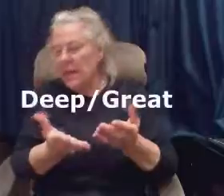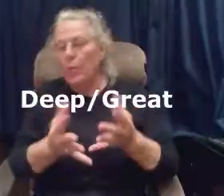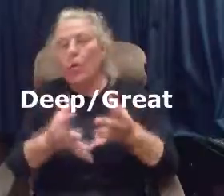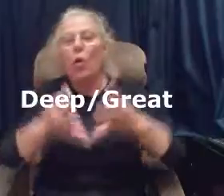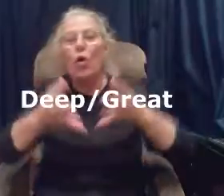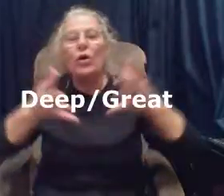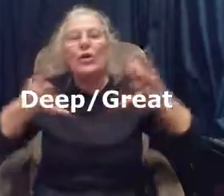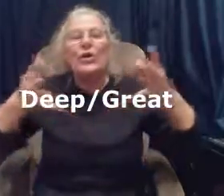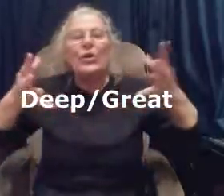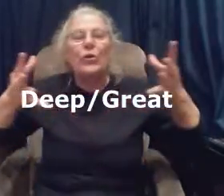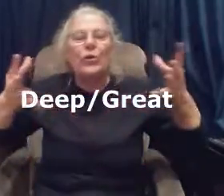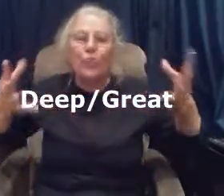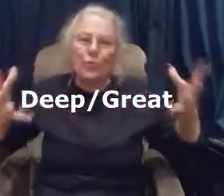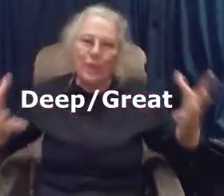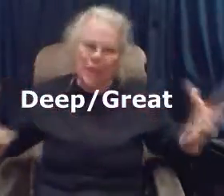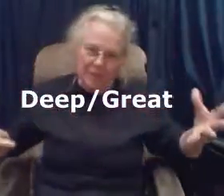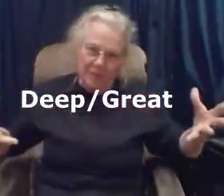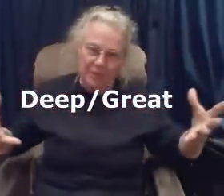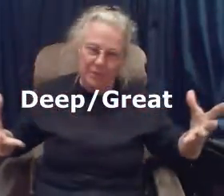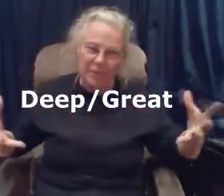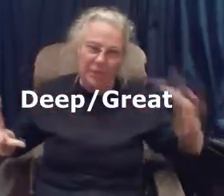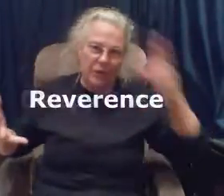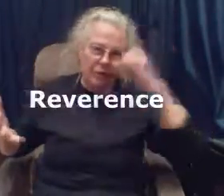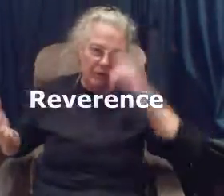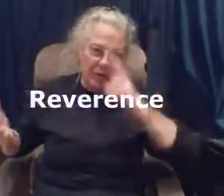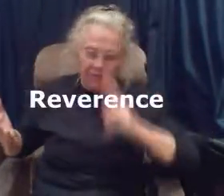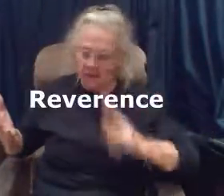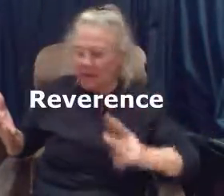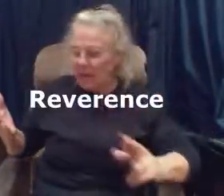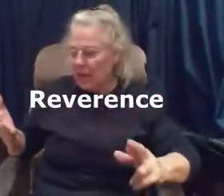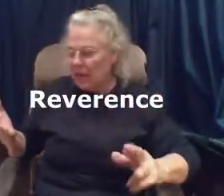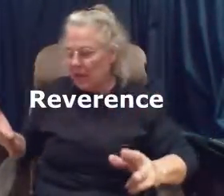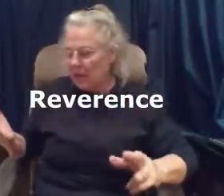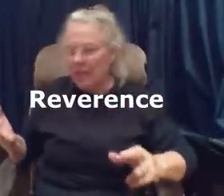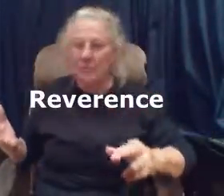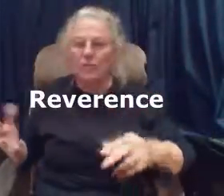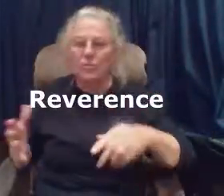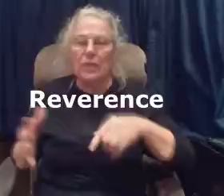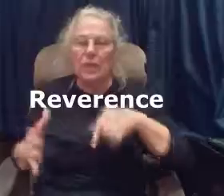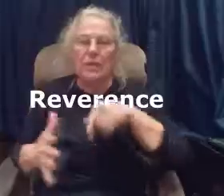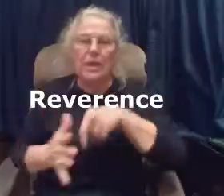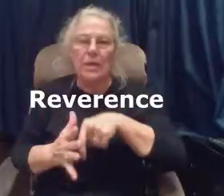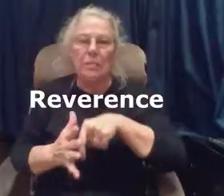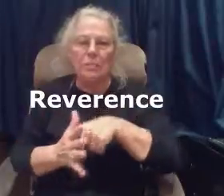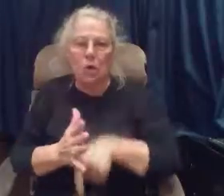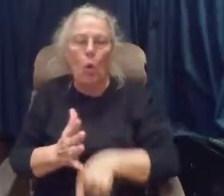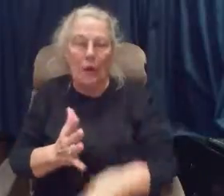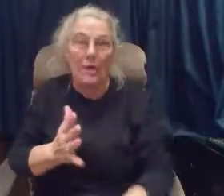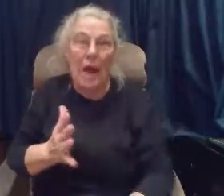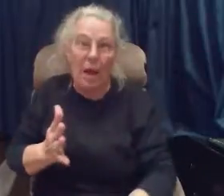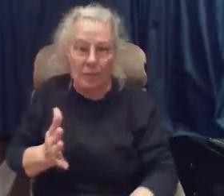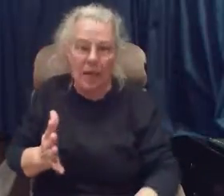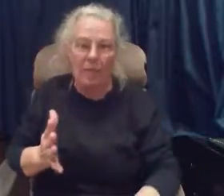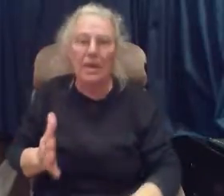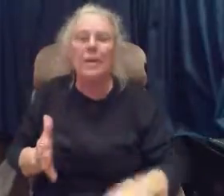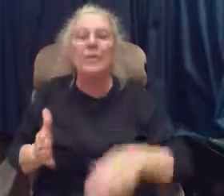deep or great reverence. It doesn't really mean going down, down, down. It